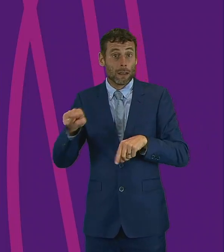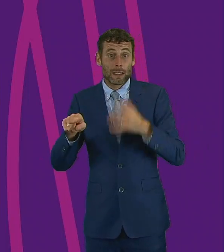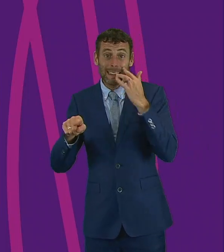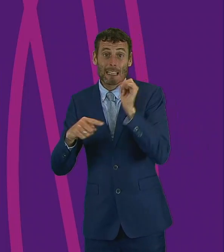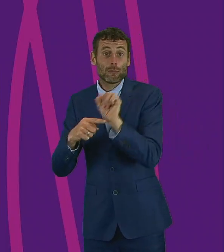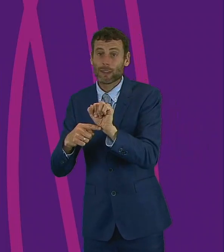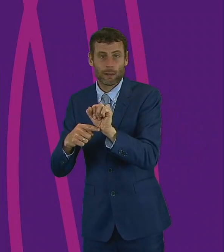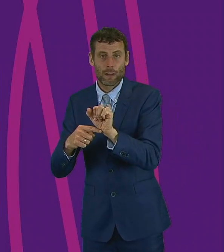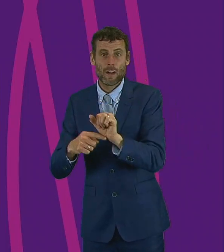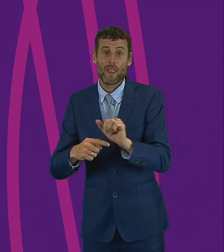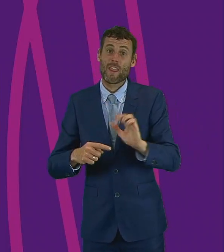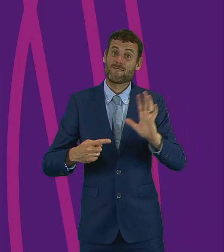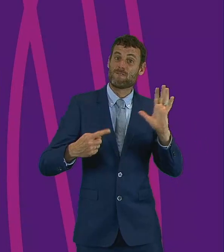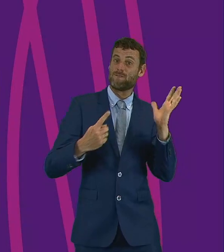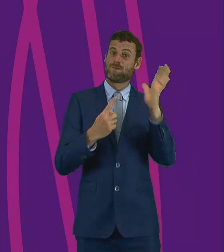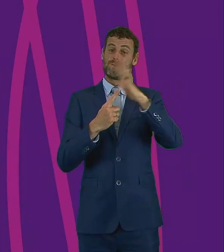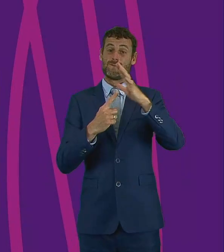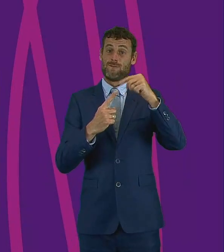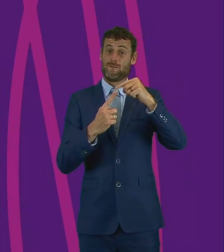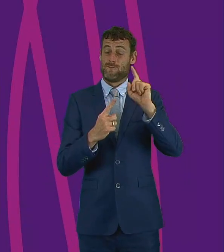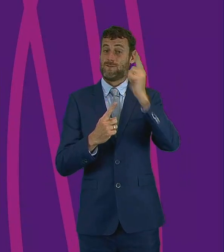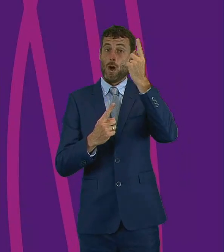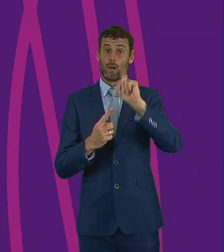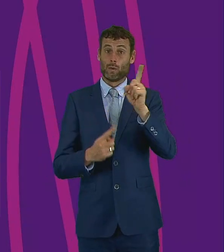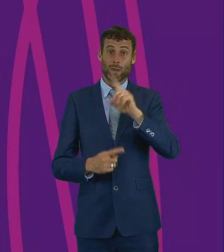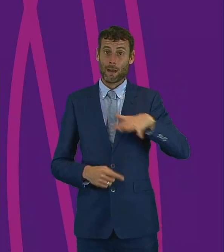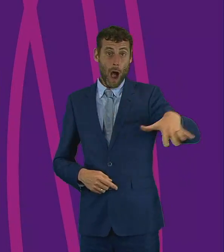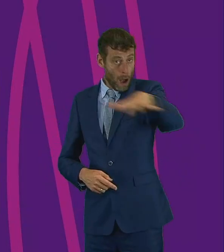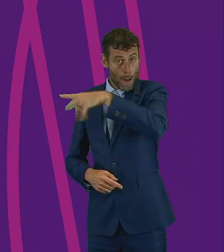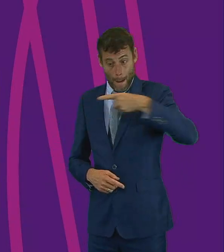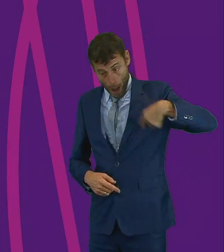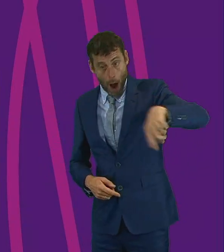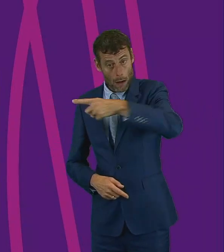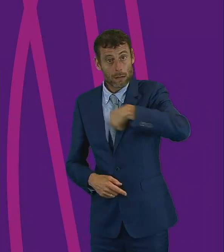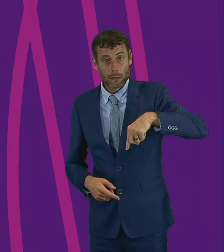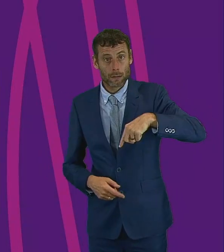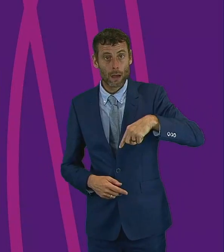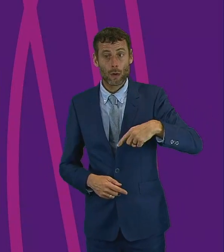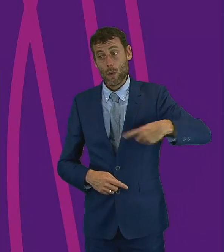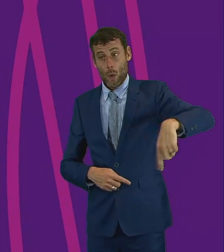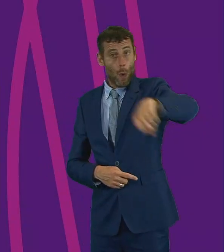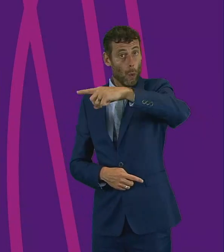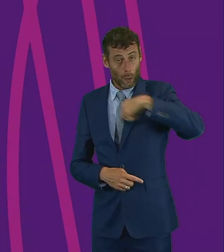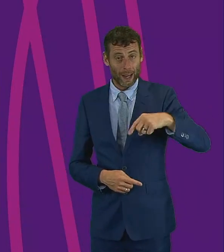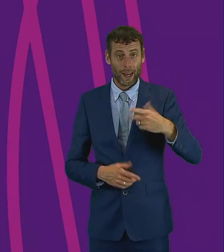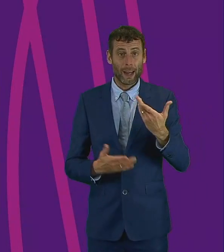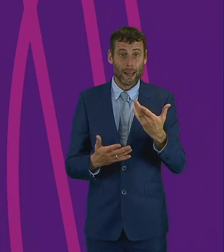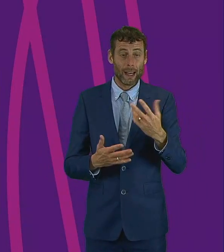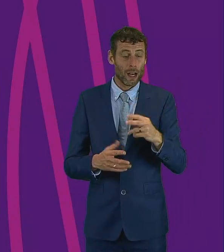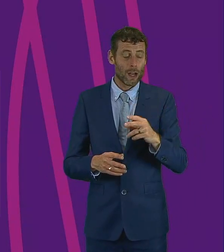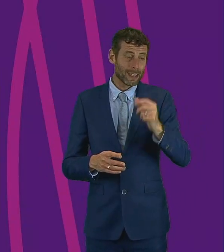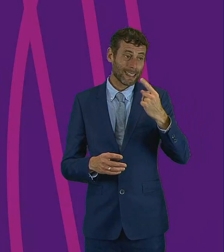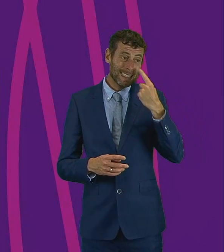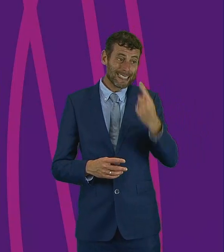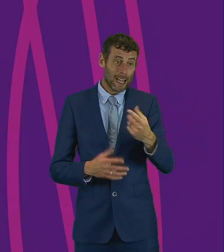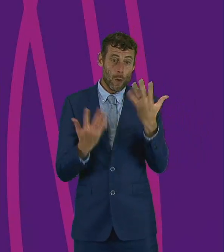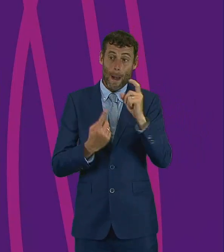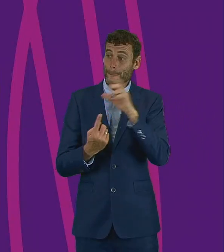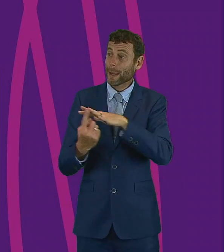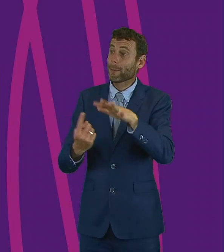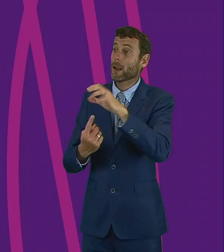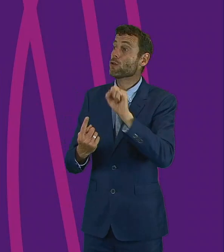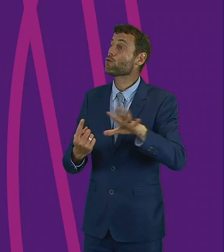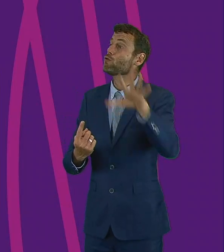no way out of sync with what's happening right across Europe, where transmission is rising. Actually, in terms of